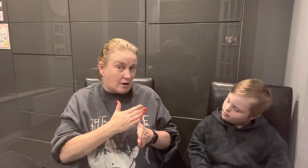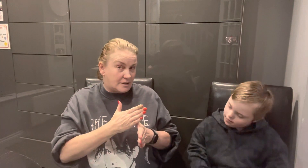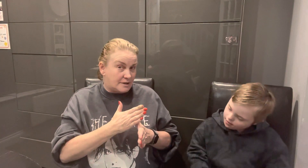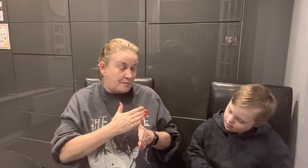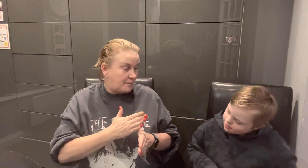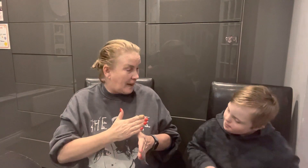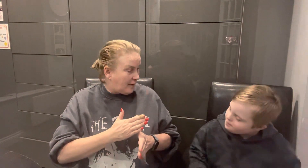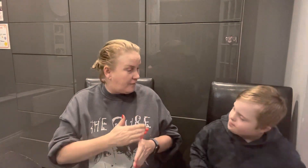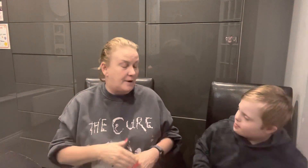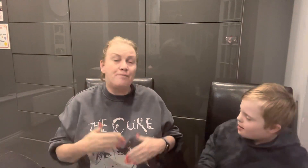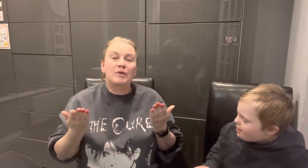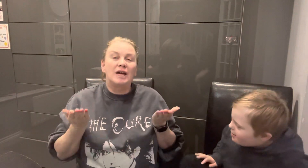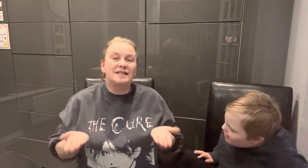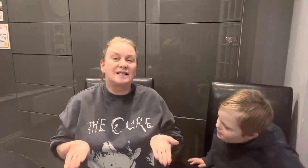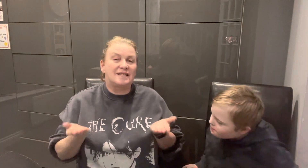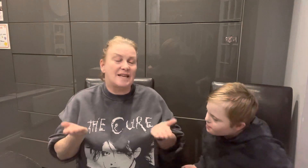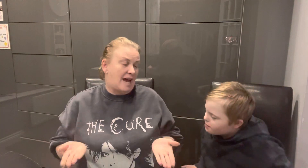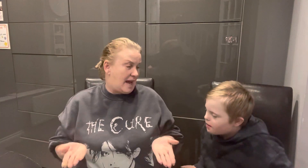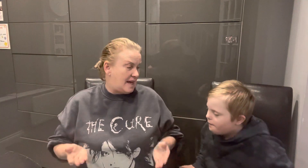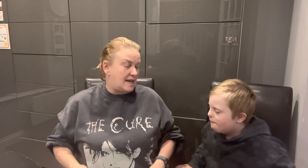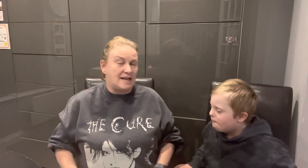Because, Alfie, yeah. Today is